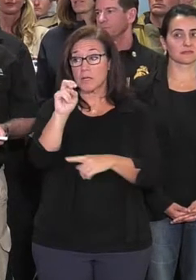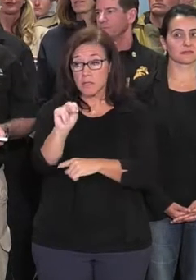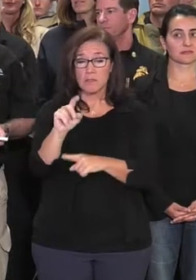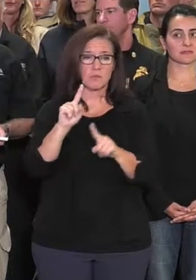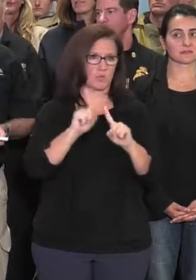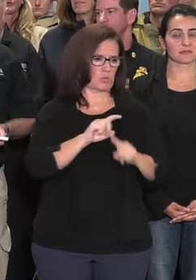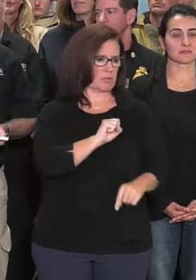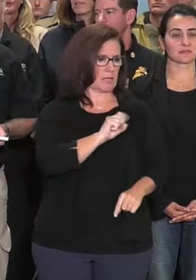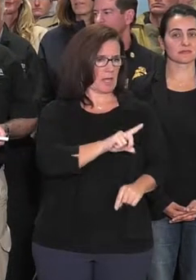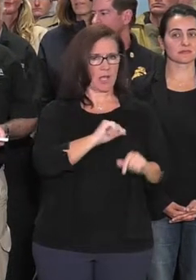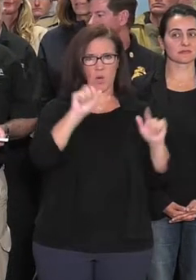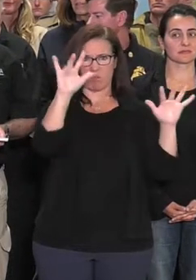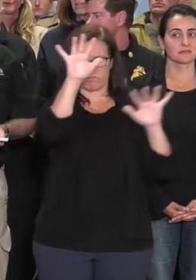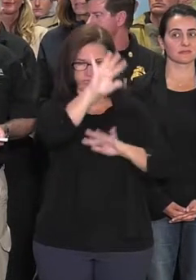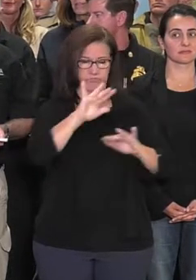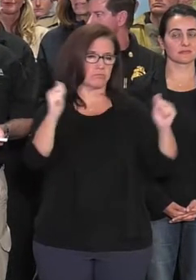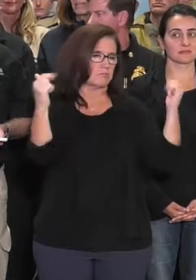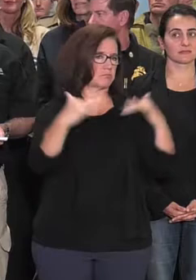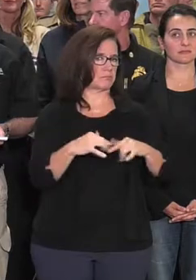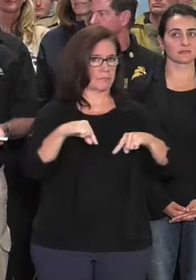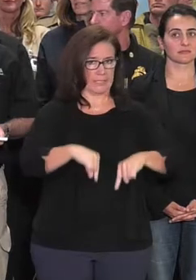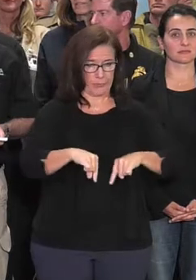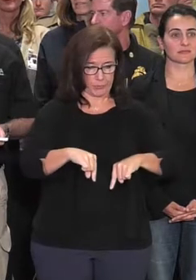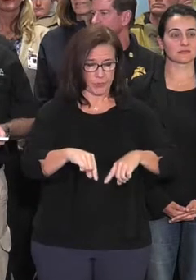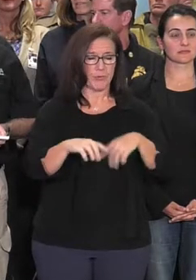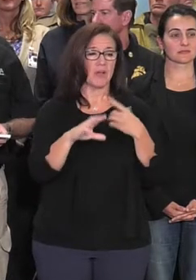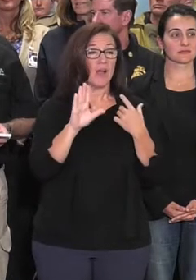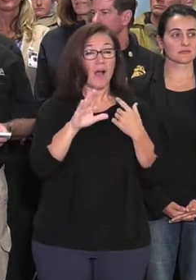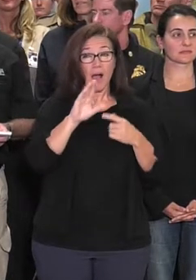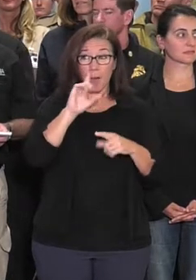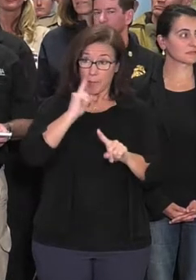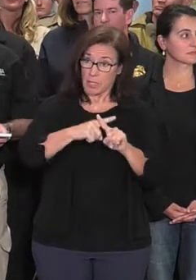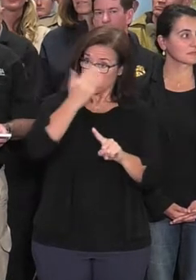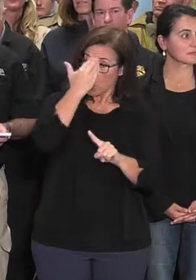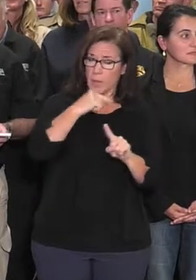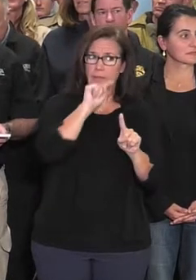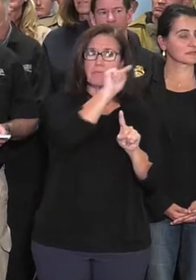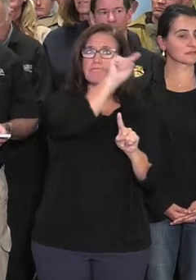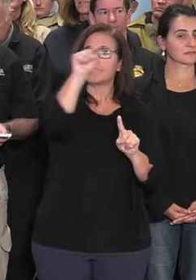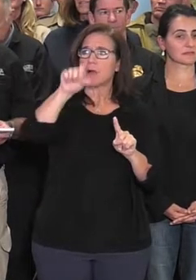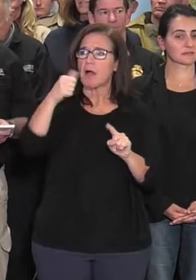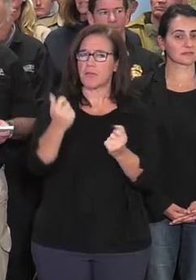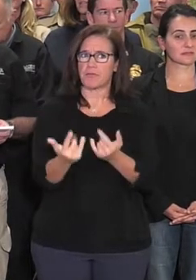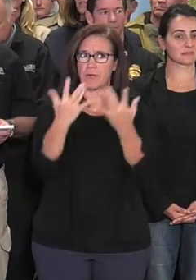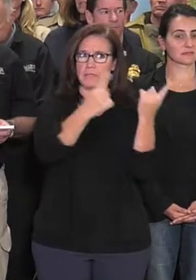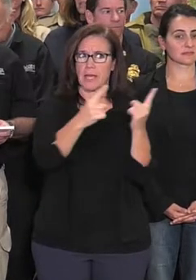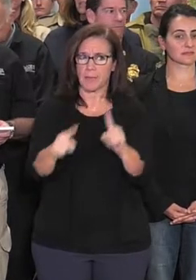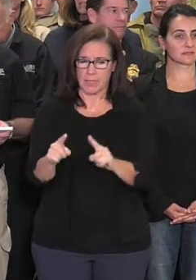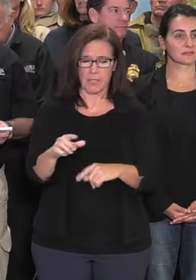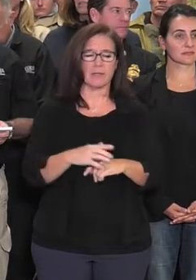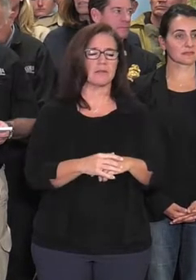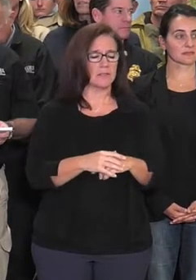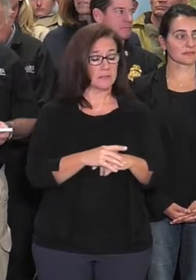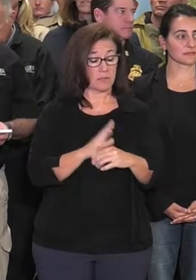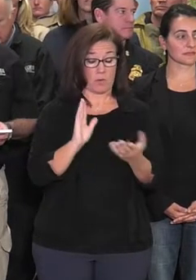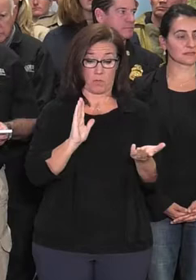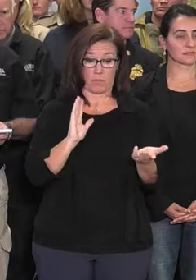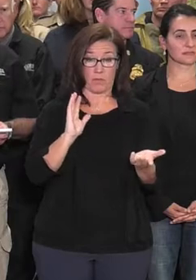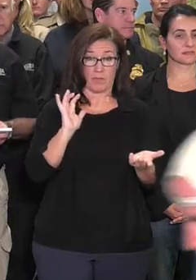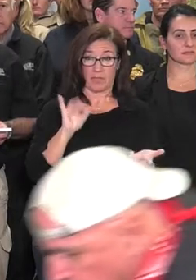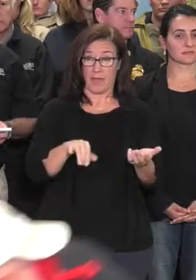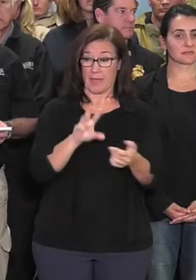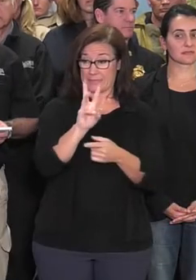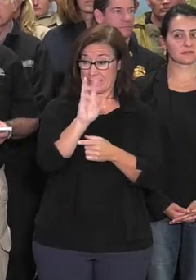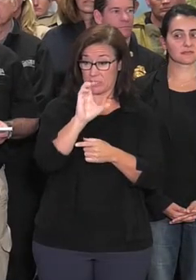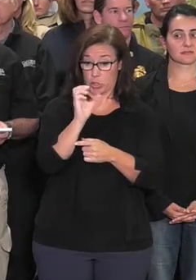number of other fires that are going on at the same time, there's a big commitment. And of that, over that 613 mutual